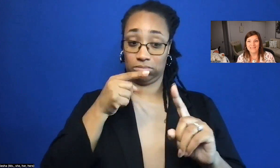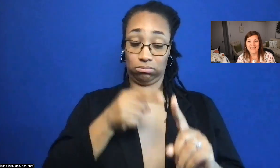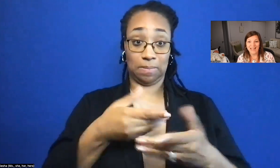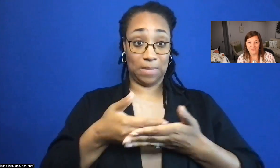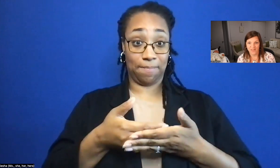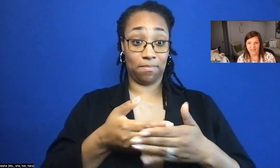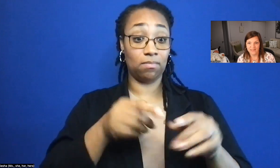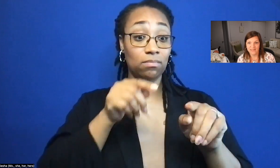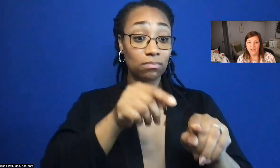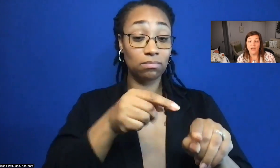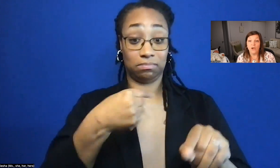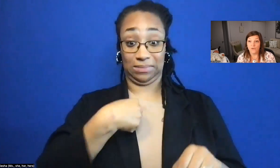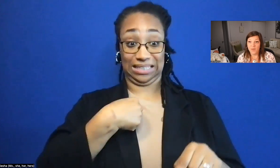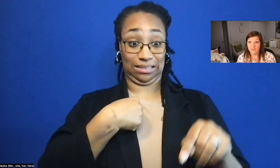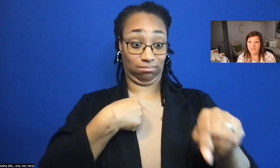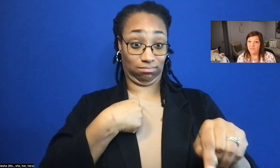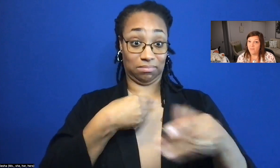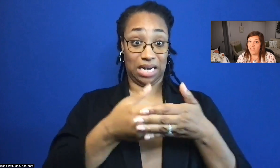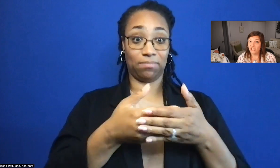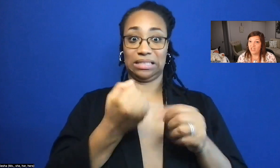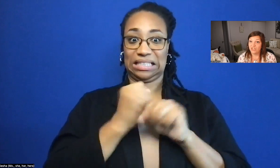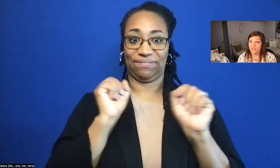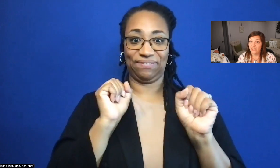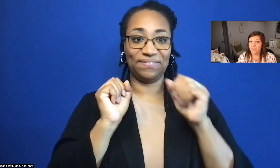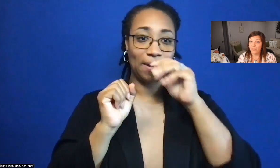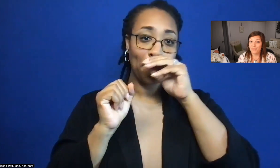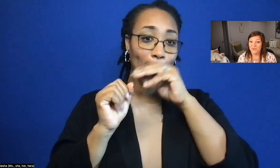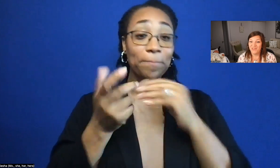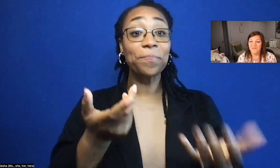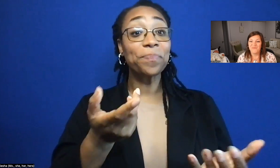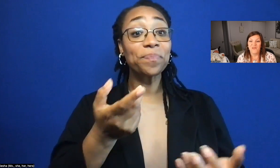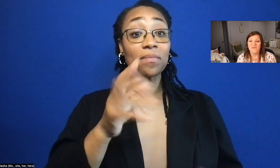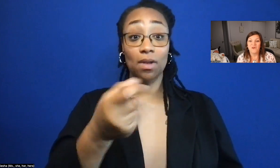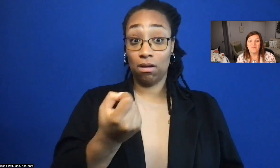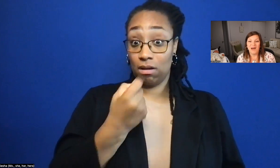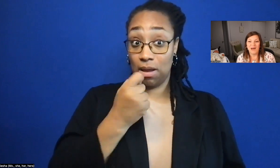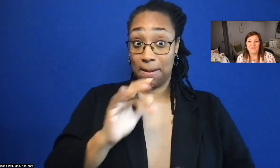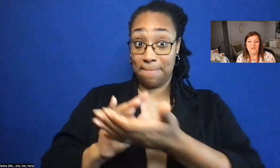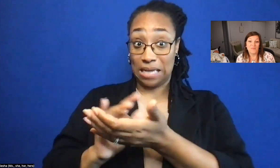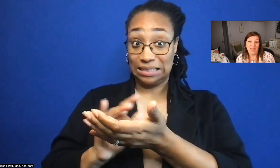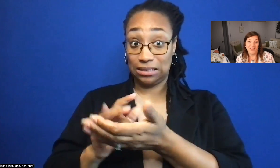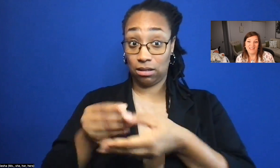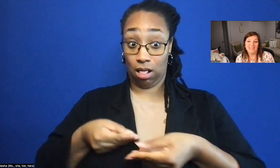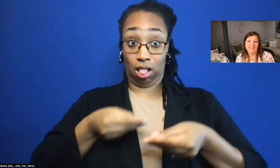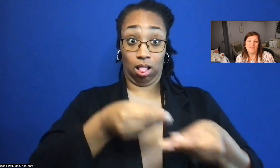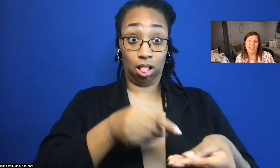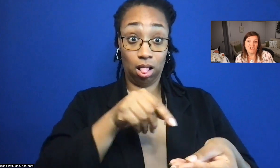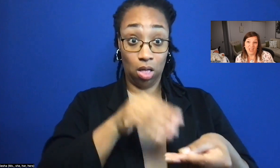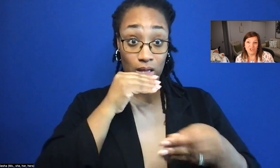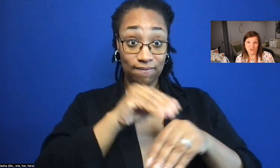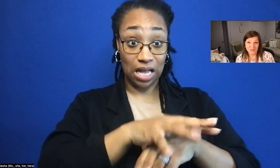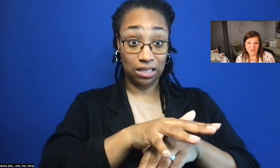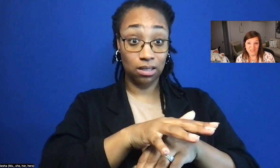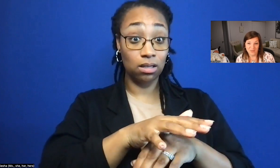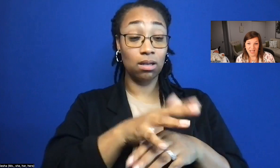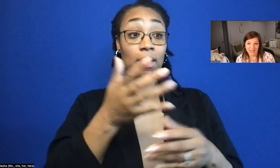cause side effects. For baby, they may change their poop. For mom or parent, they may change